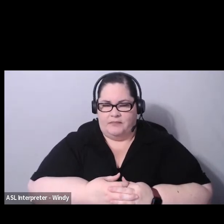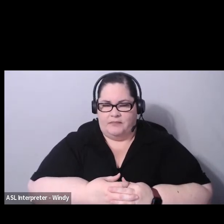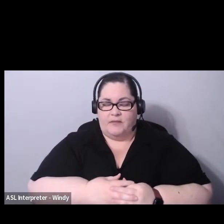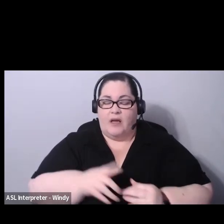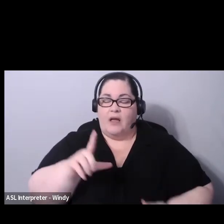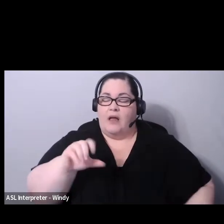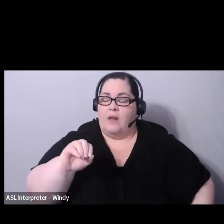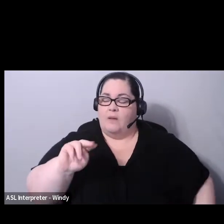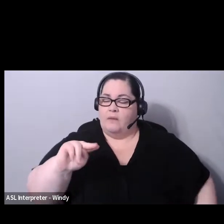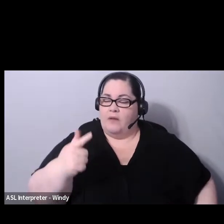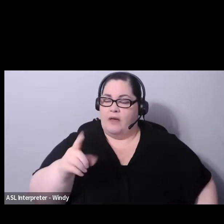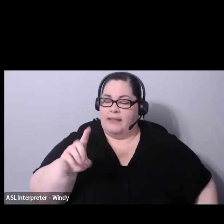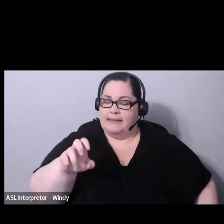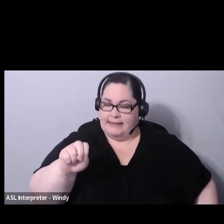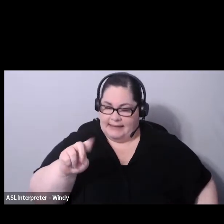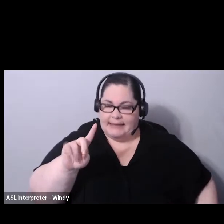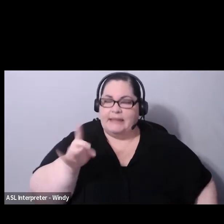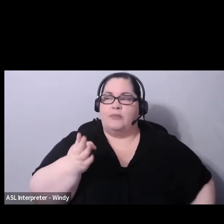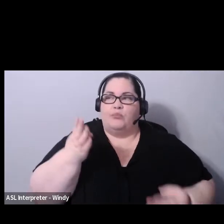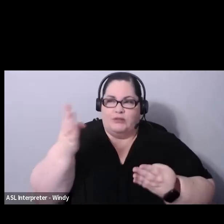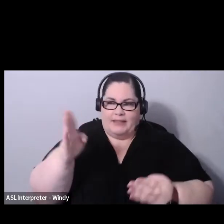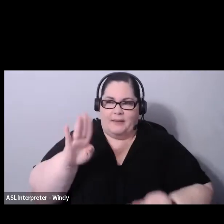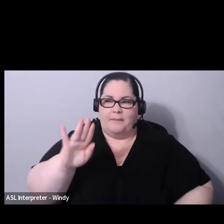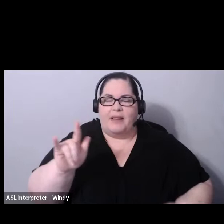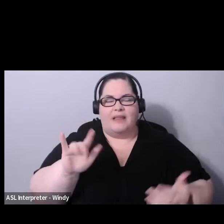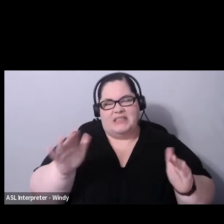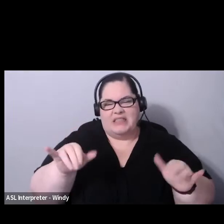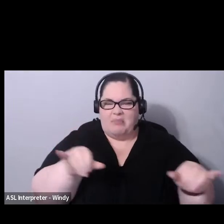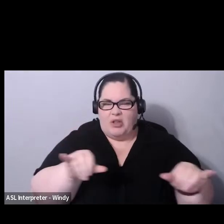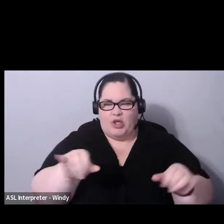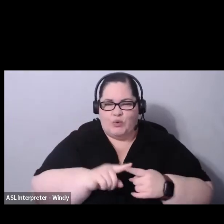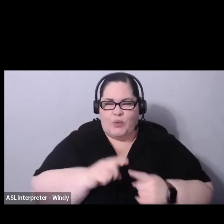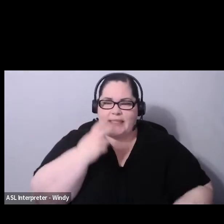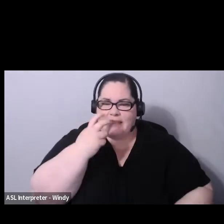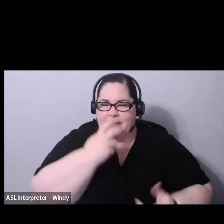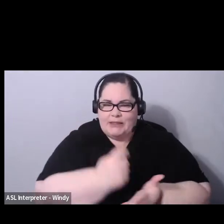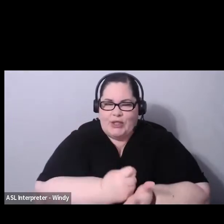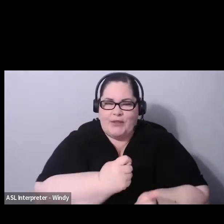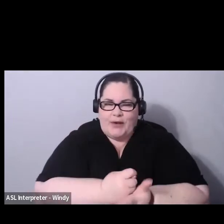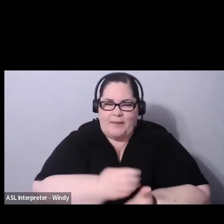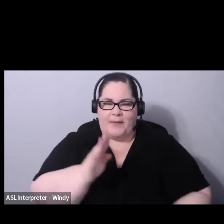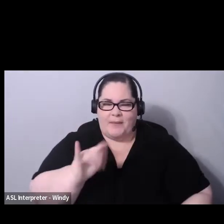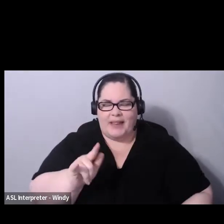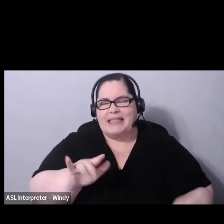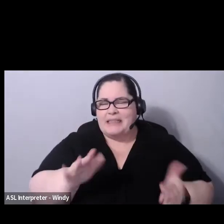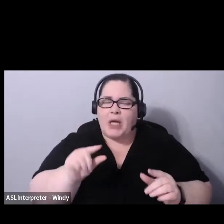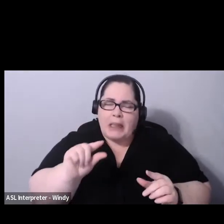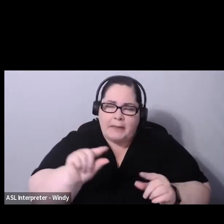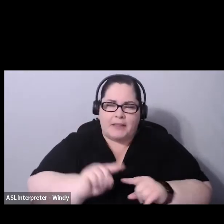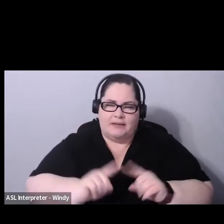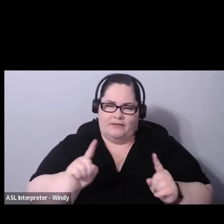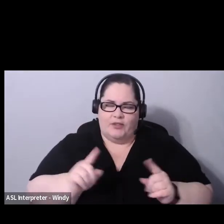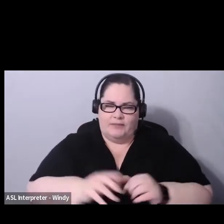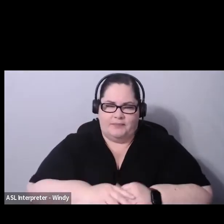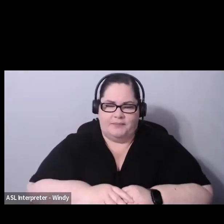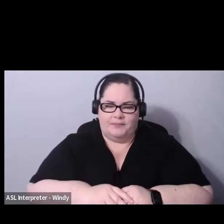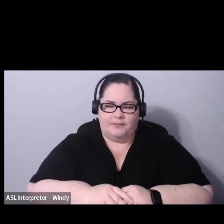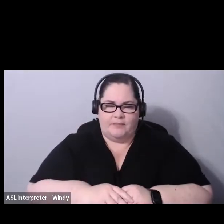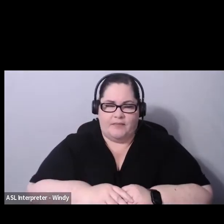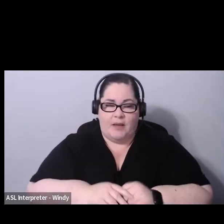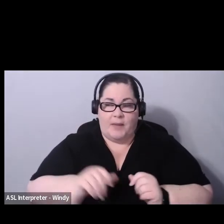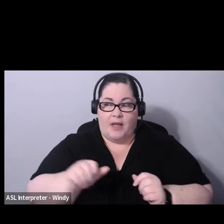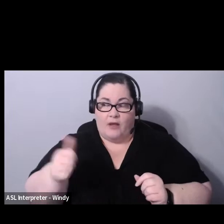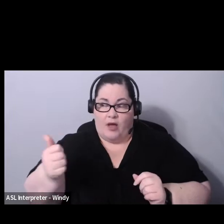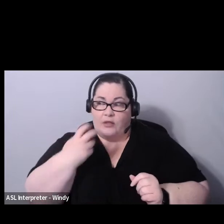Longden has presented a bill similar to the speech therapy bill. They're similar, a little bit different, but the other